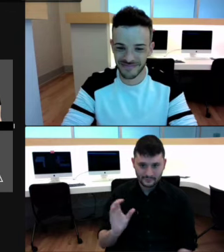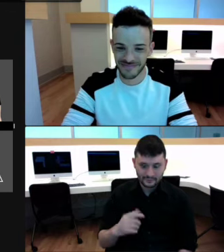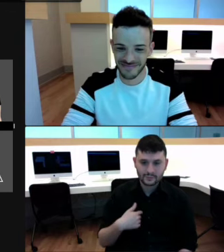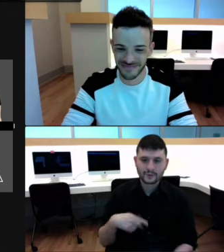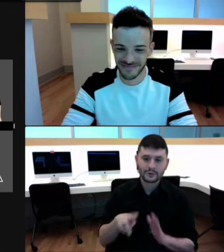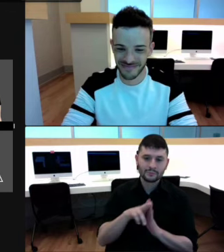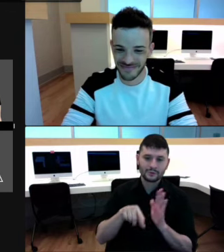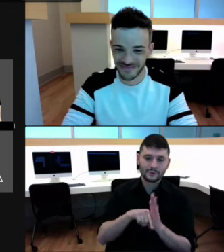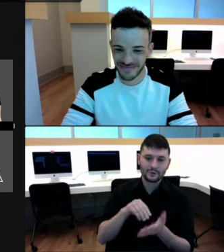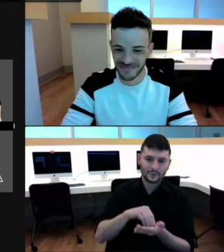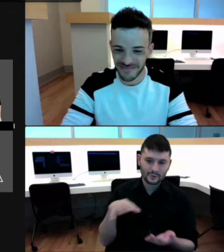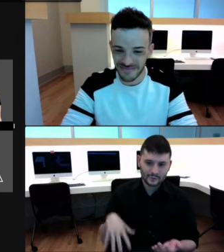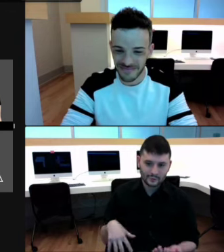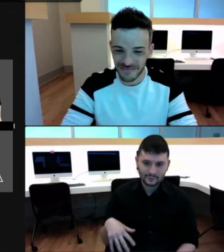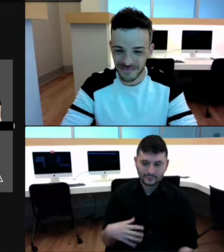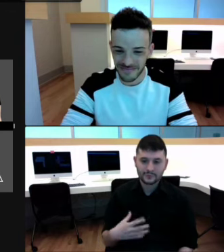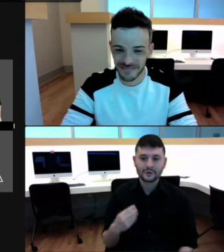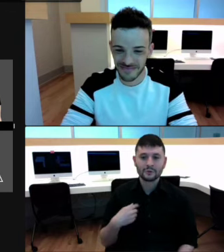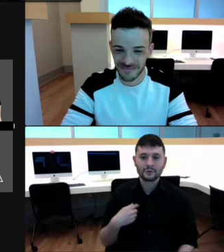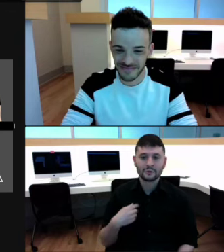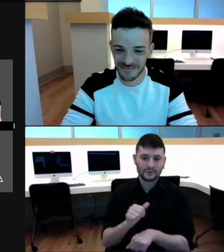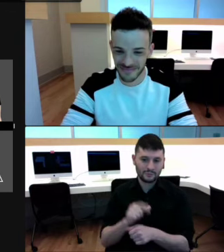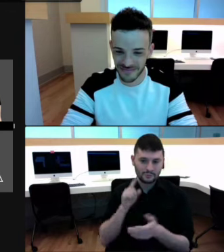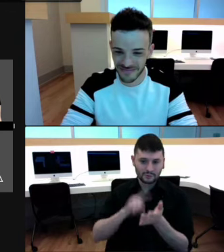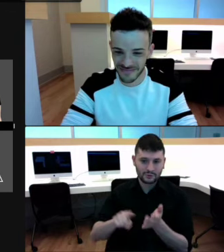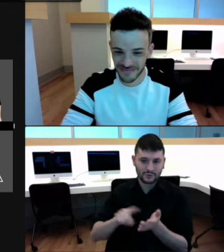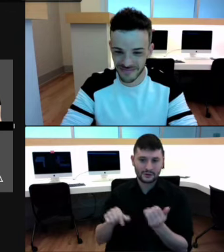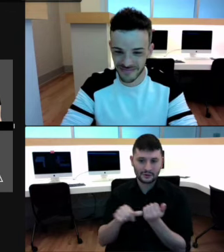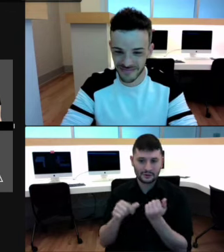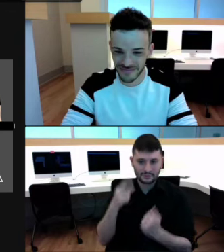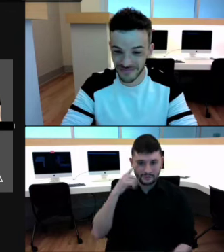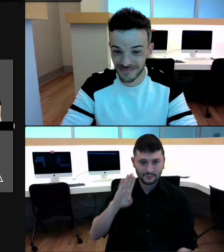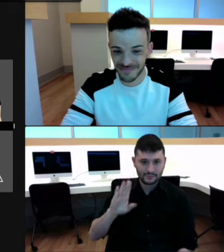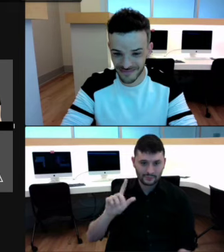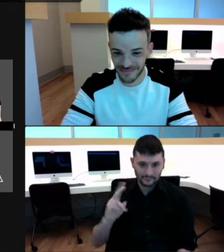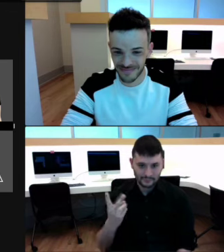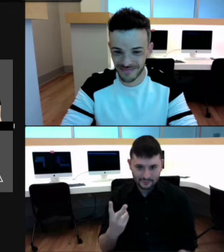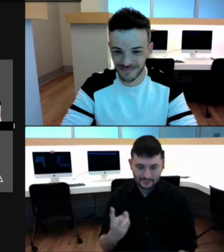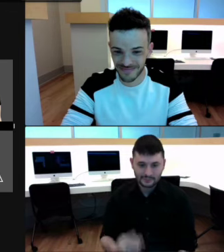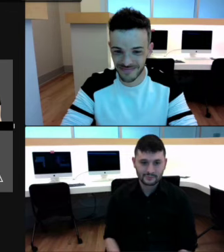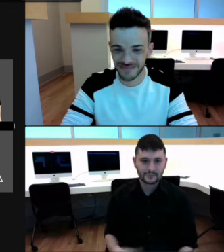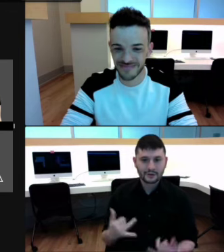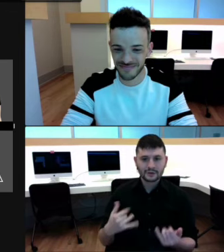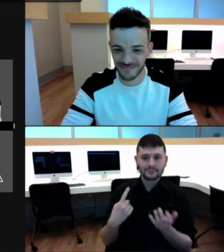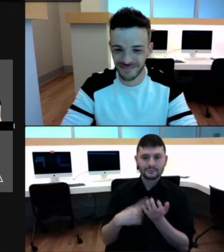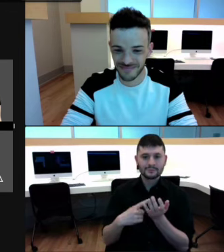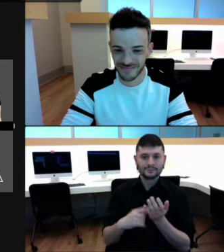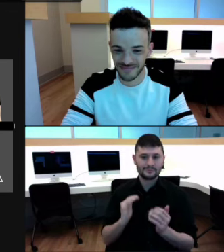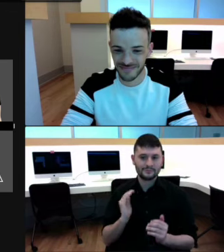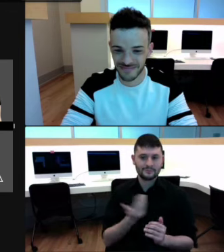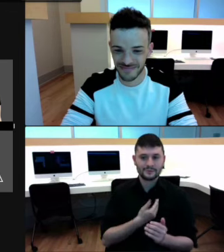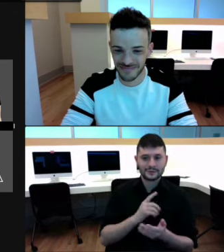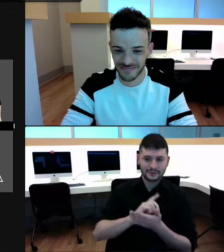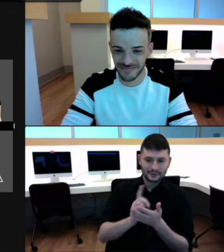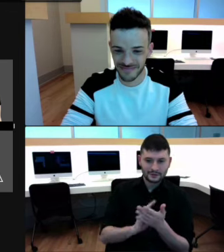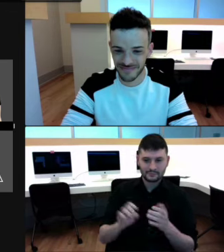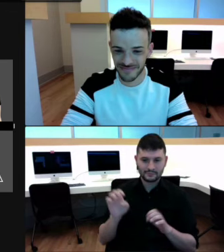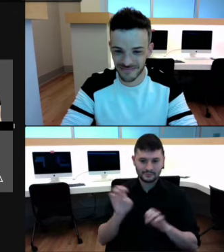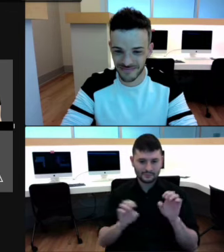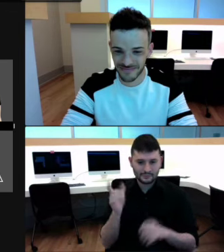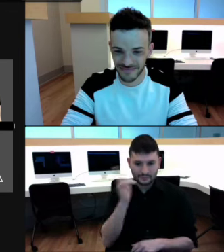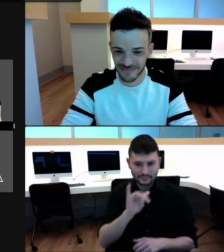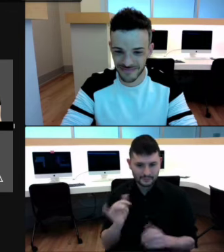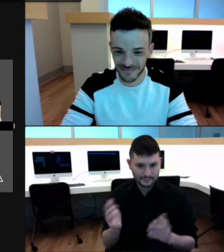Harris, and I am an undergraduate research assistant working for BL2. I want to talk about